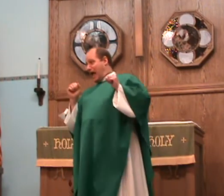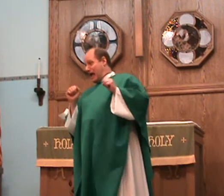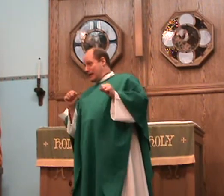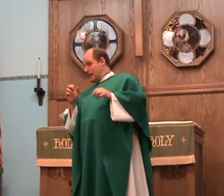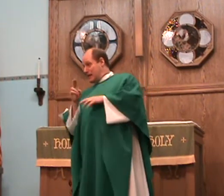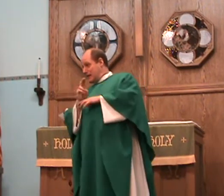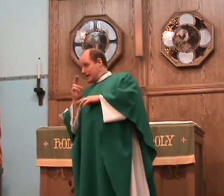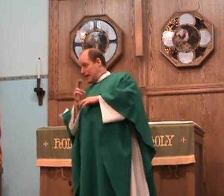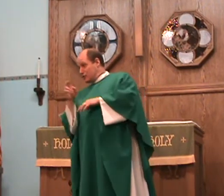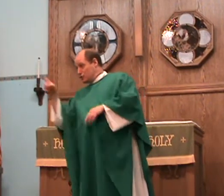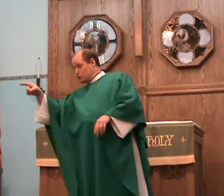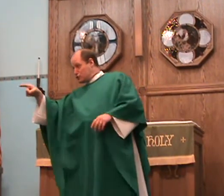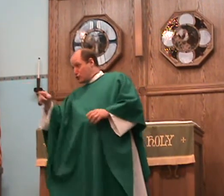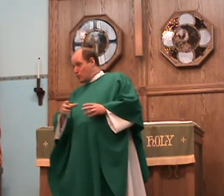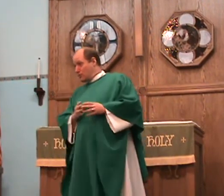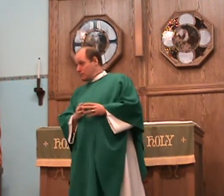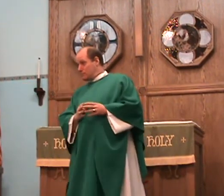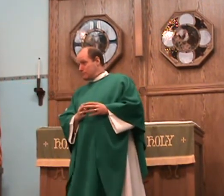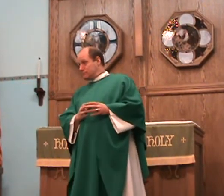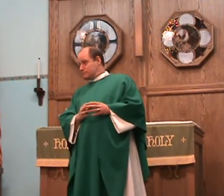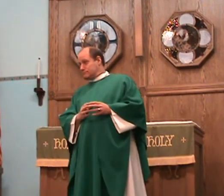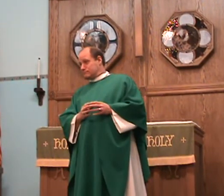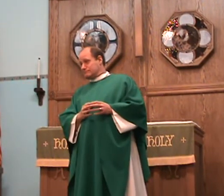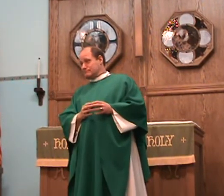God can use you.